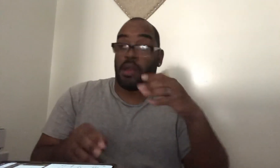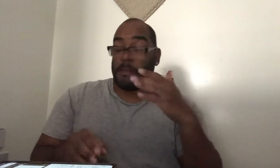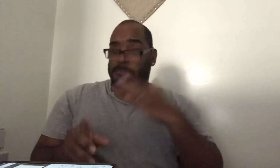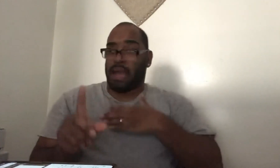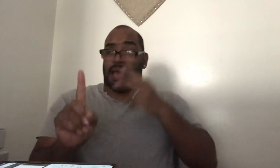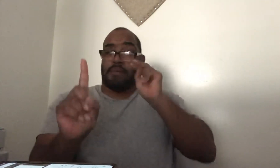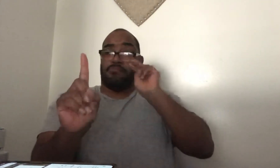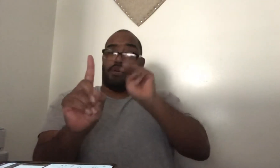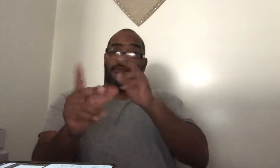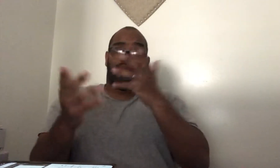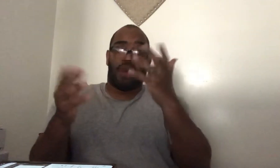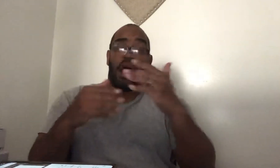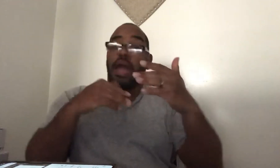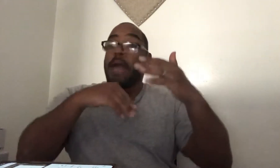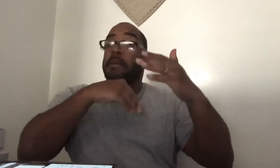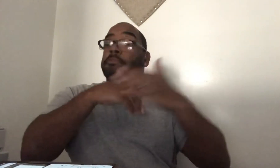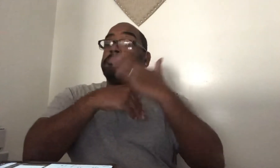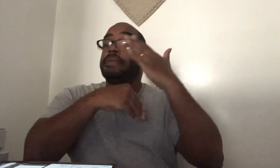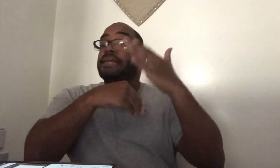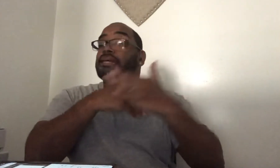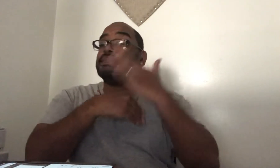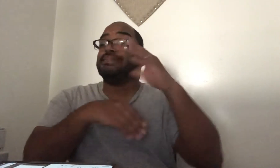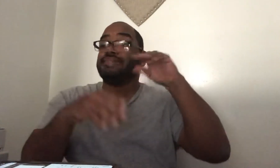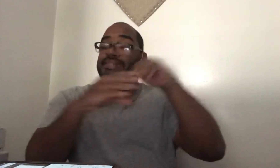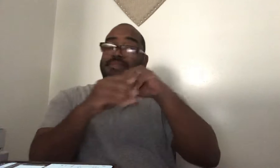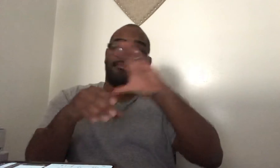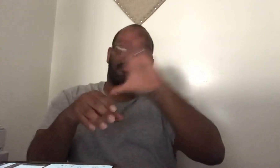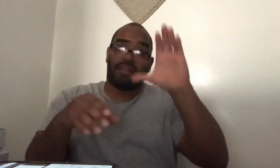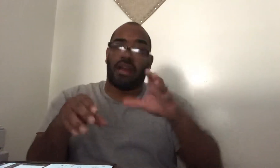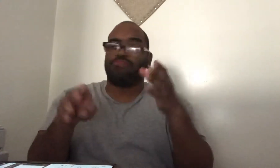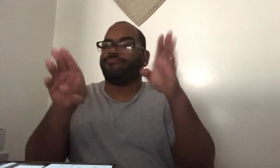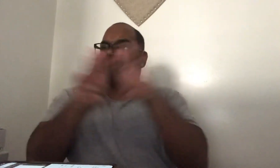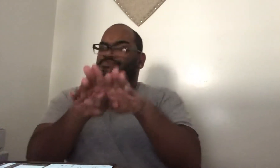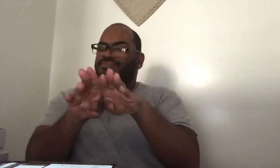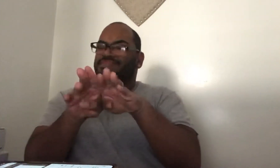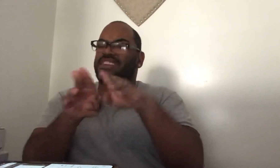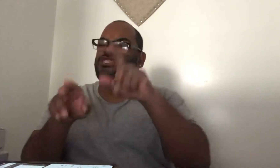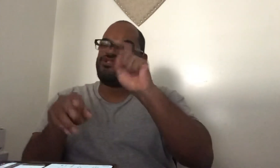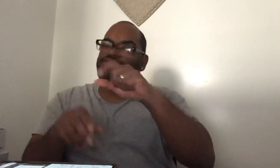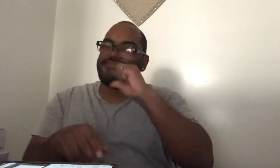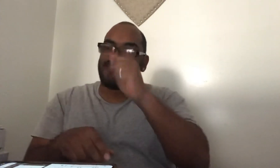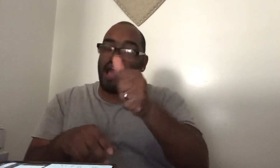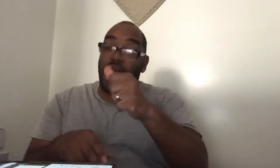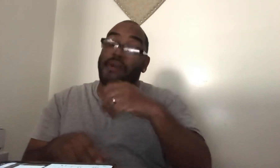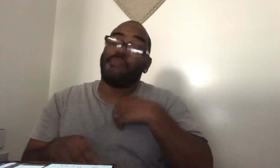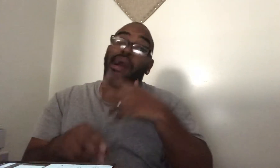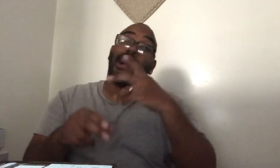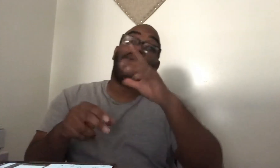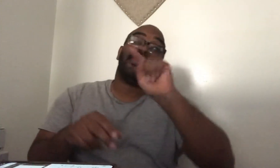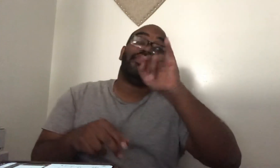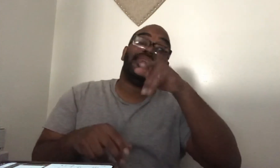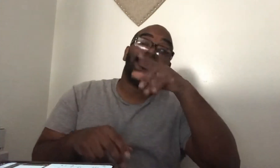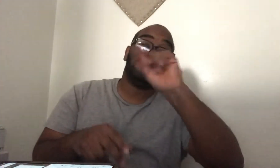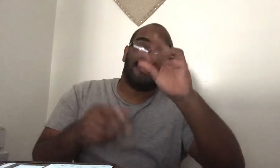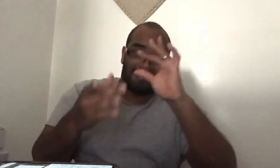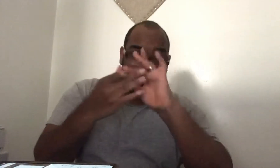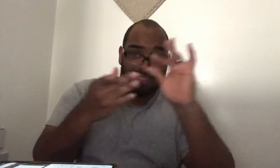was that the beaches in Chicago should not be closed, then my thesis statement could be the beaches in Chicago should not be